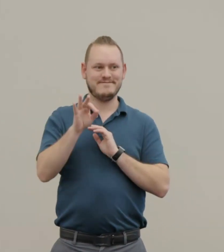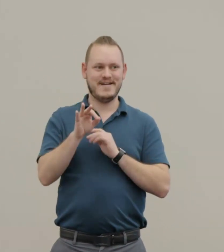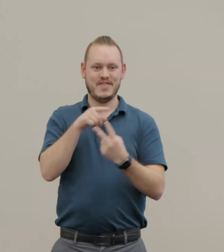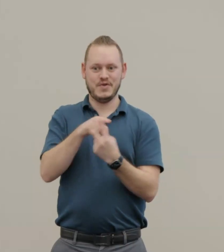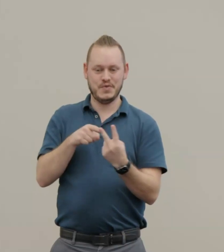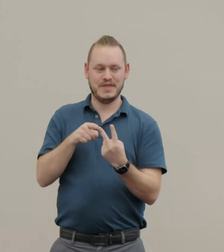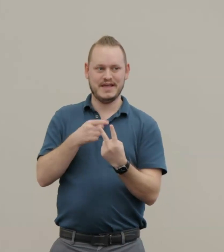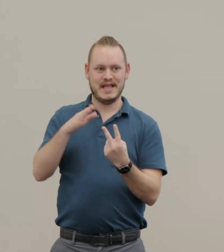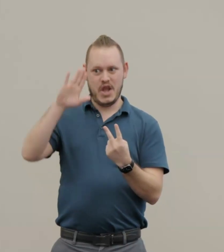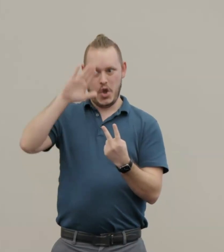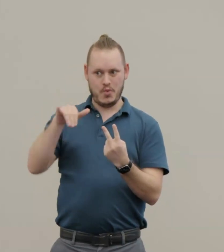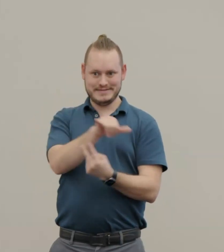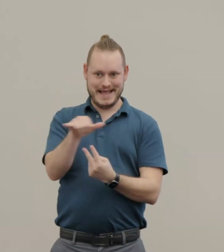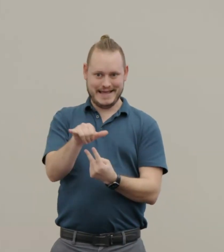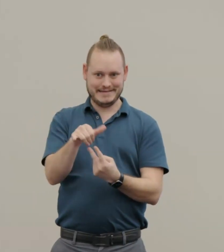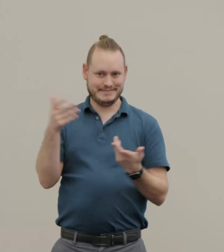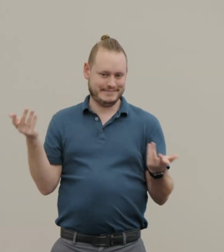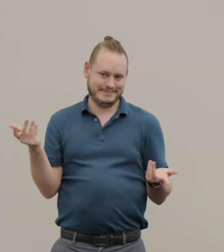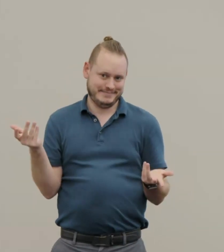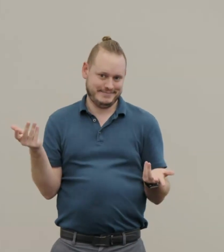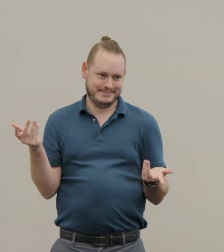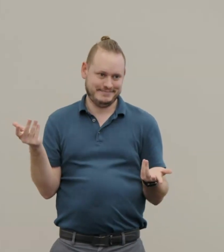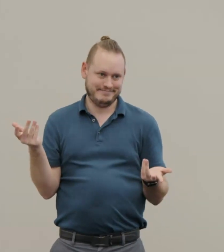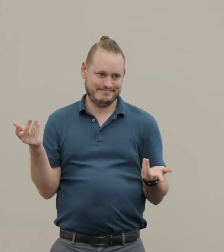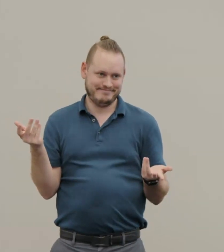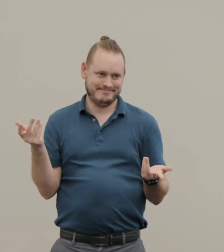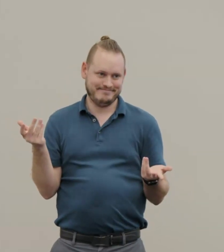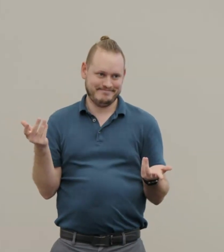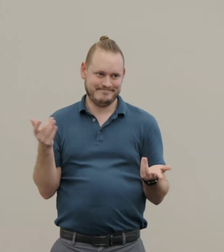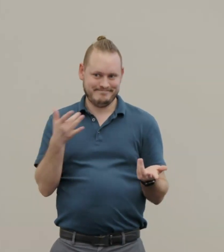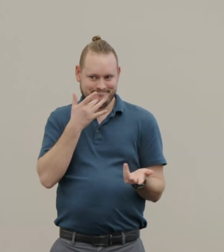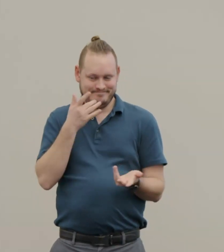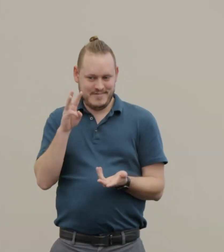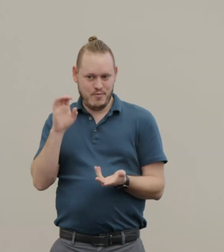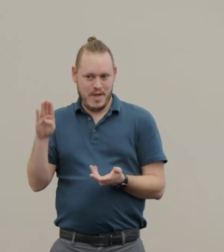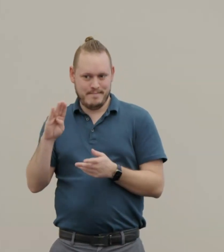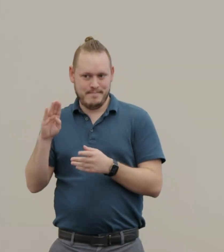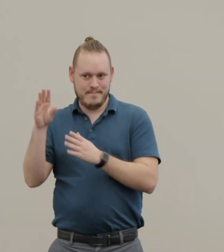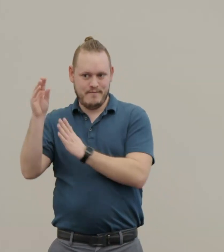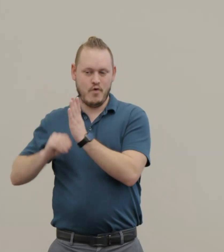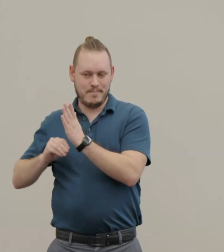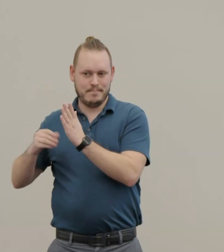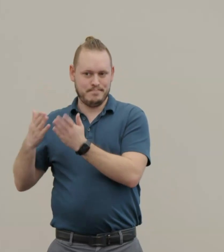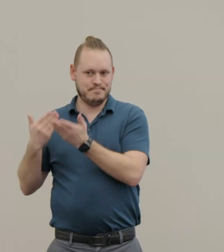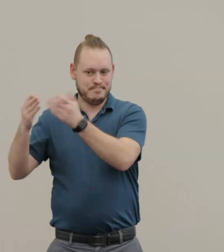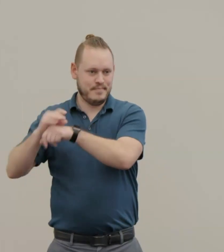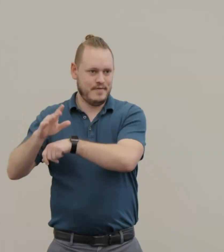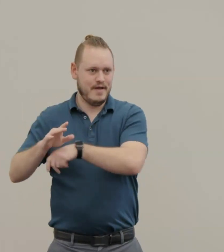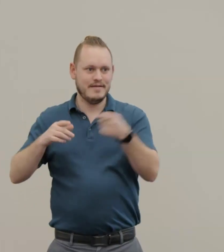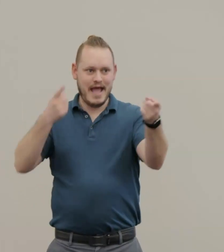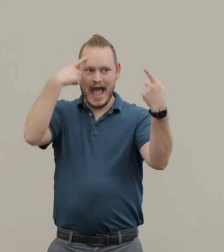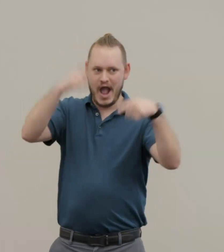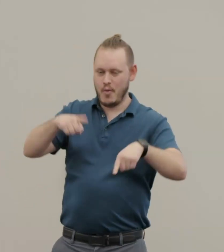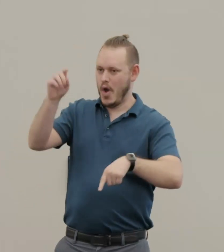things and know that they're the same. I would vastly prefer web form That's my consultant advice. I agree